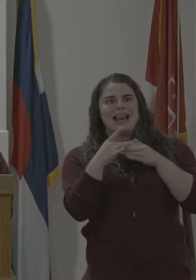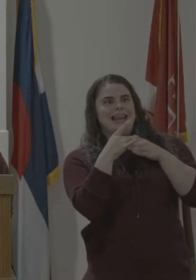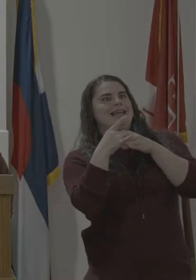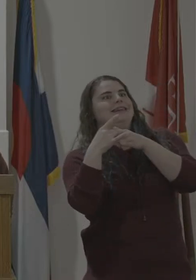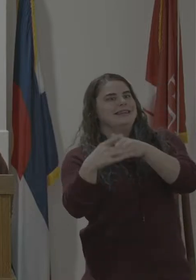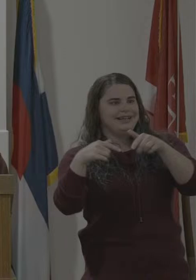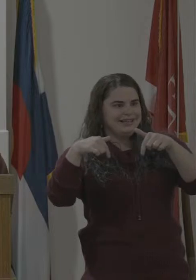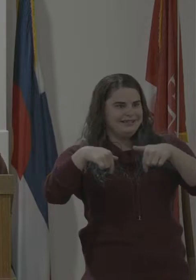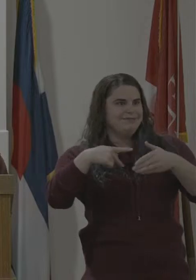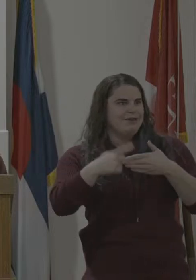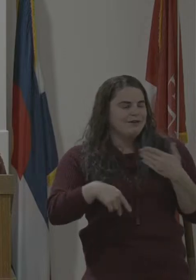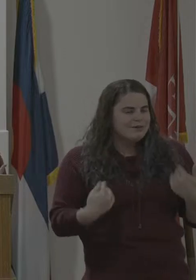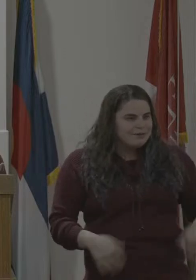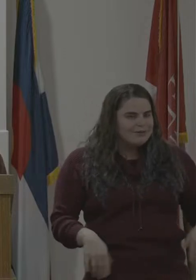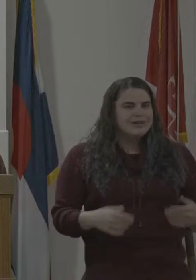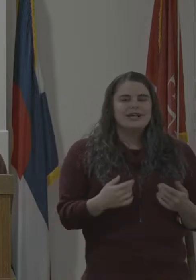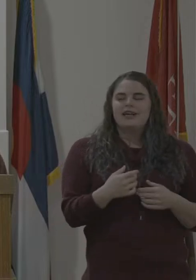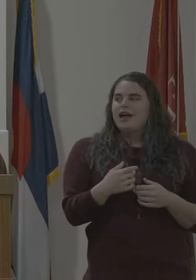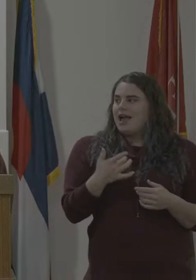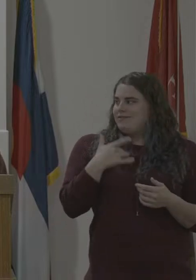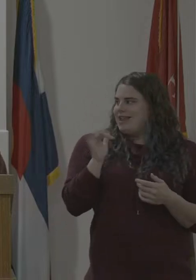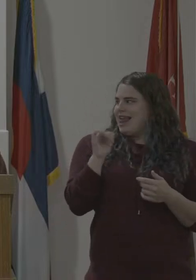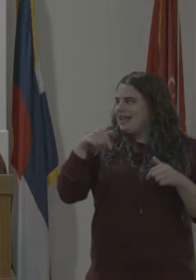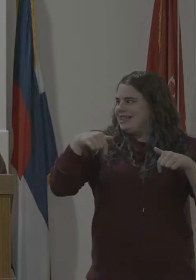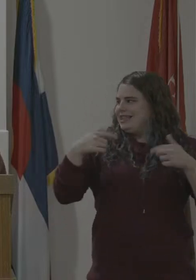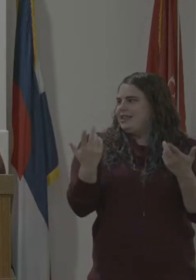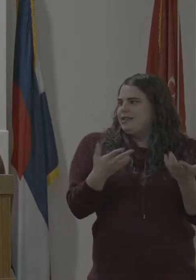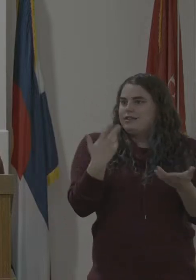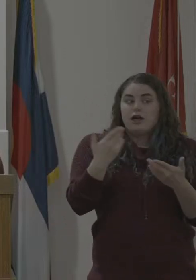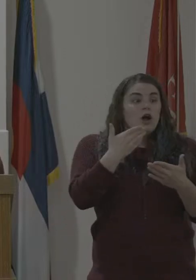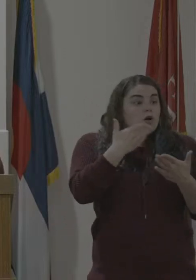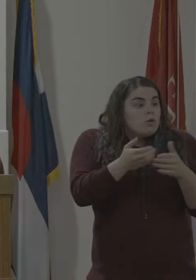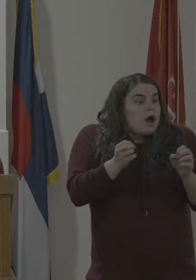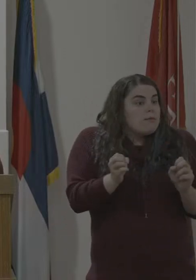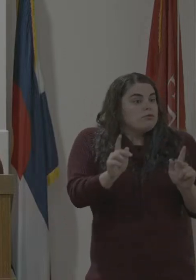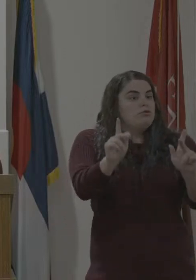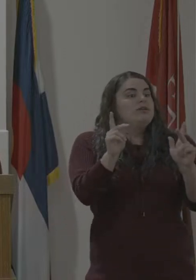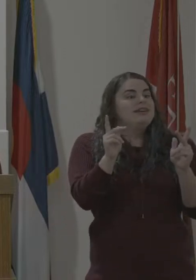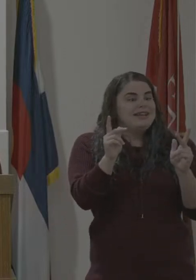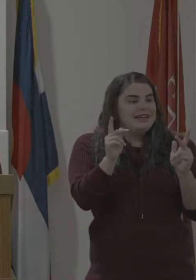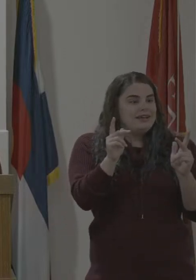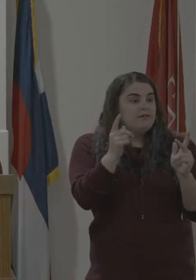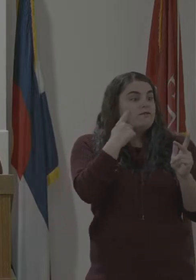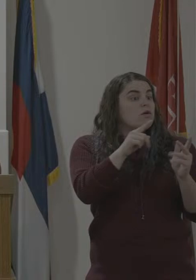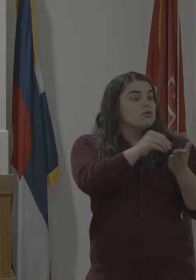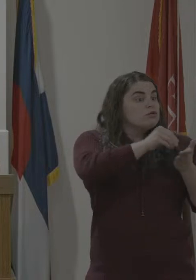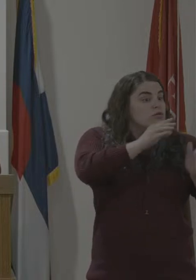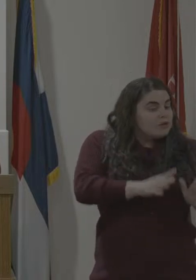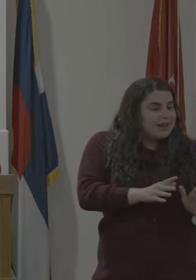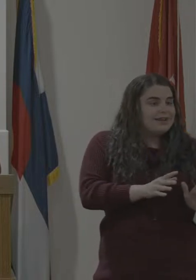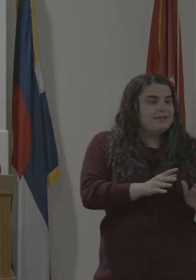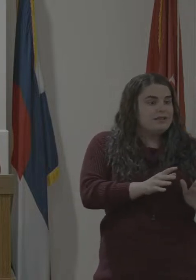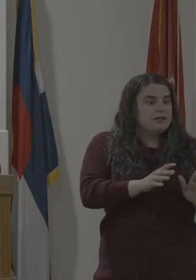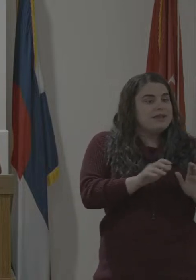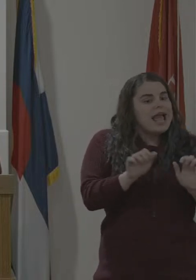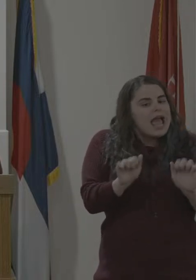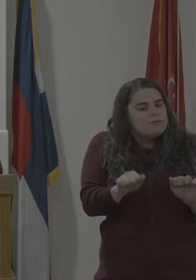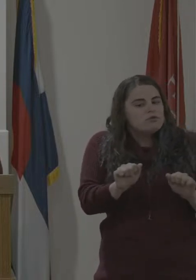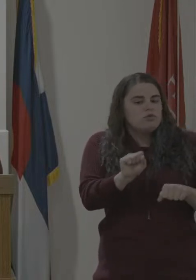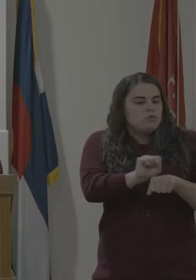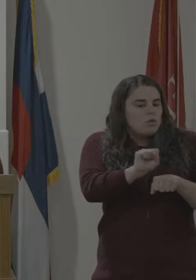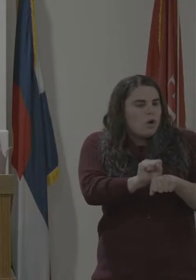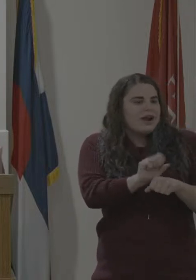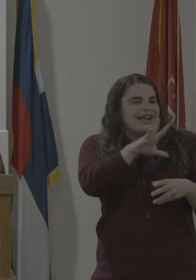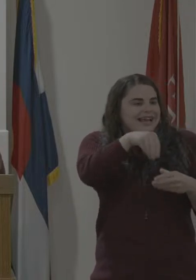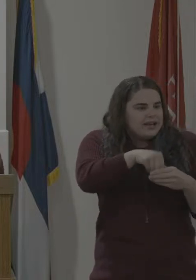So yeah, I feel like it's a really good opportunity as a student to work in your own department, so then you